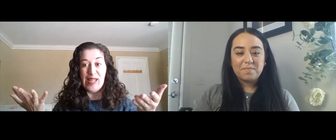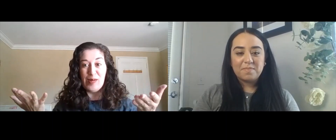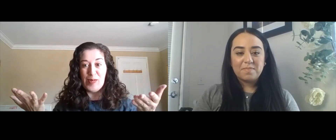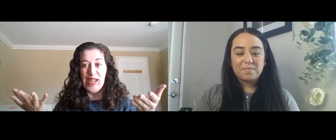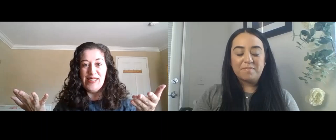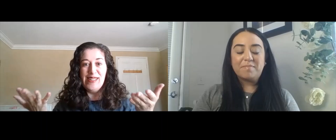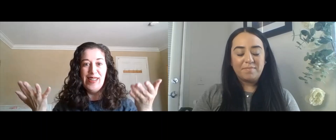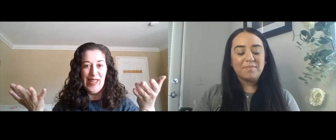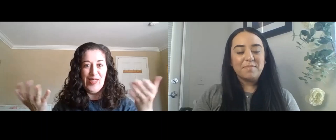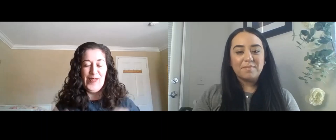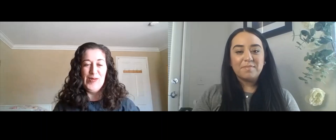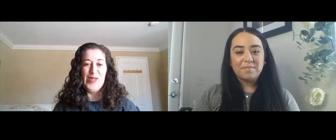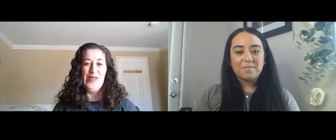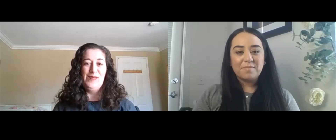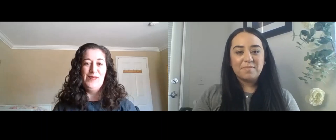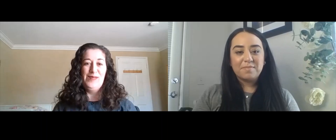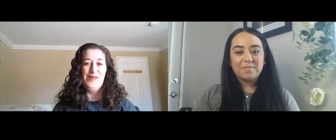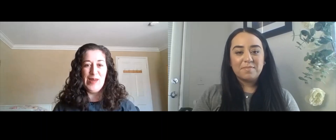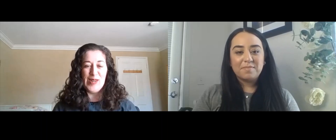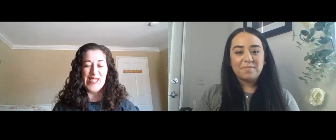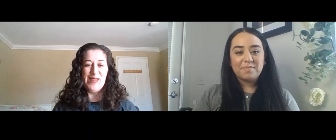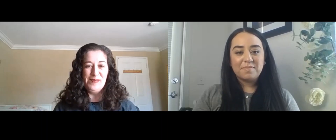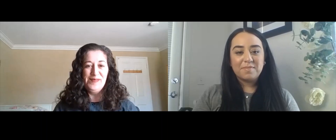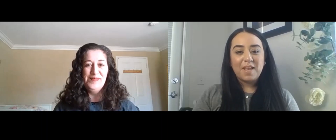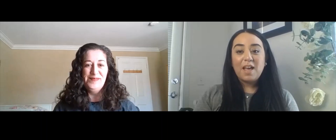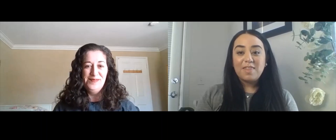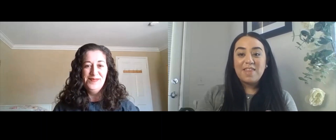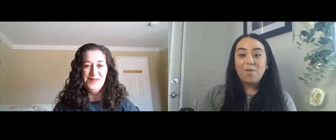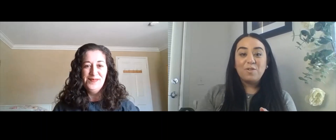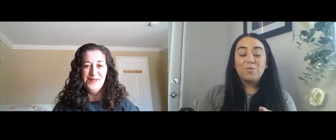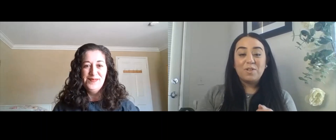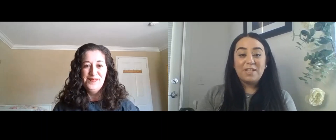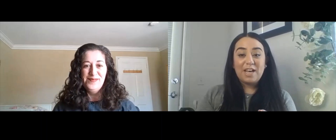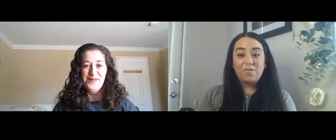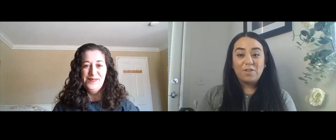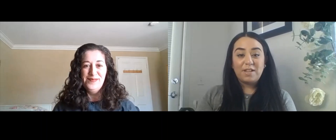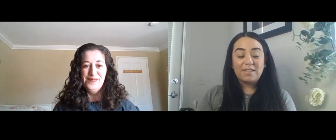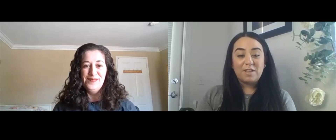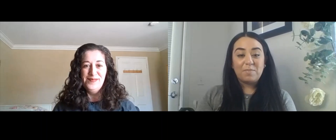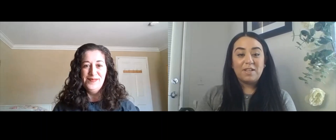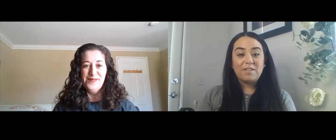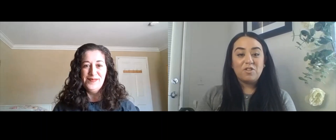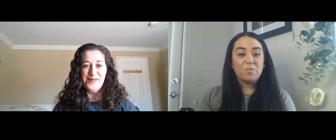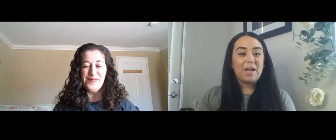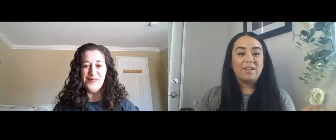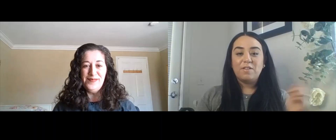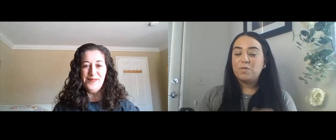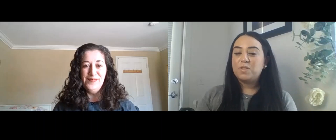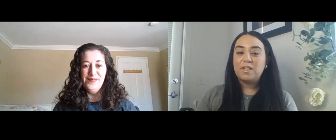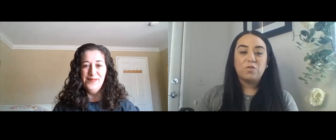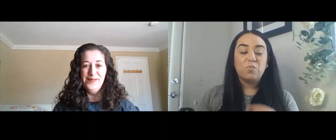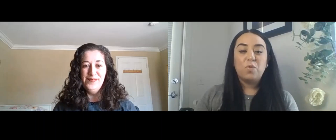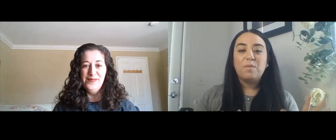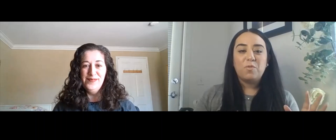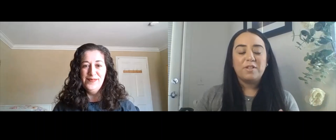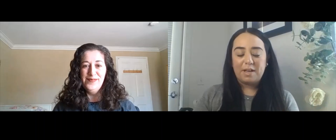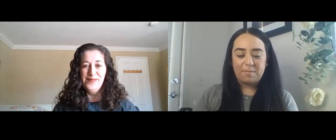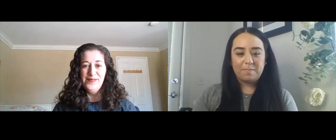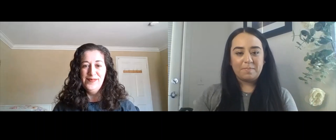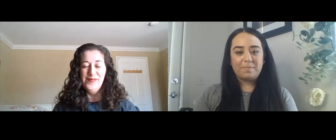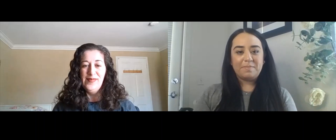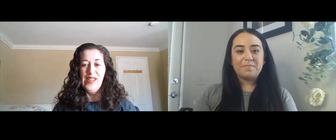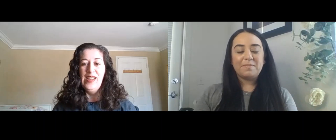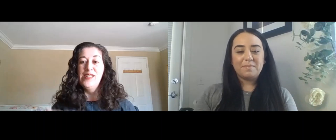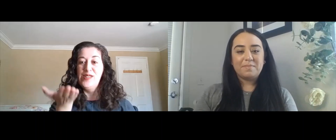will celebrate in the future. What do you think, Marissa? That was really helpful, Nancy, but let's just practice those signs one more